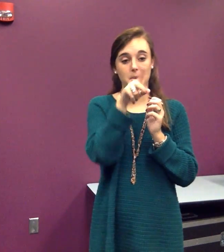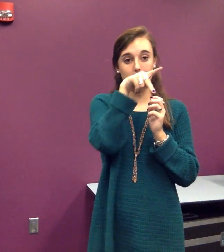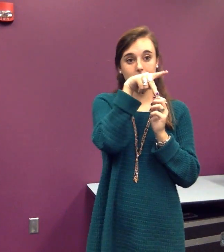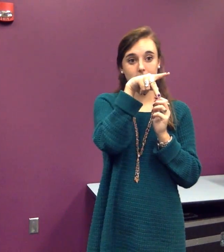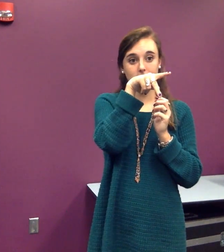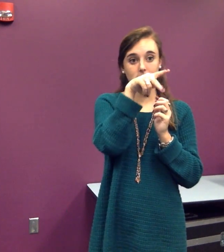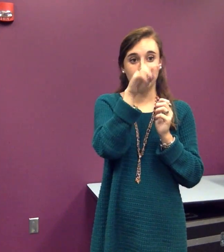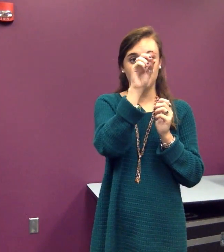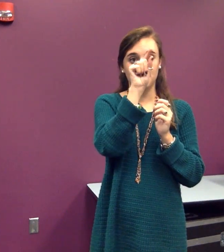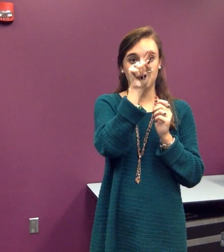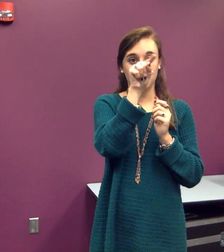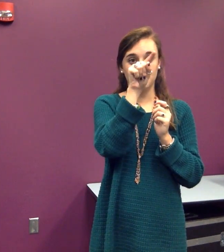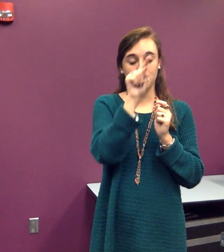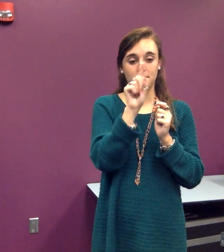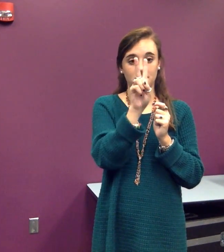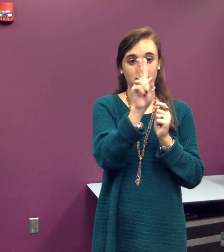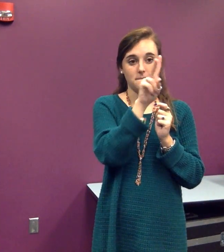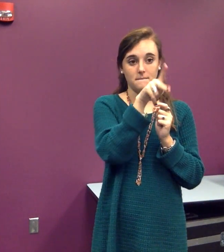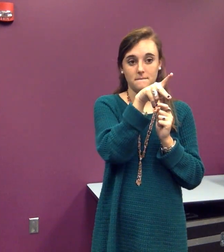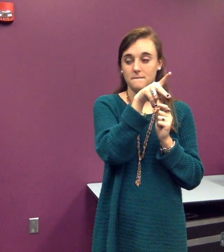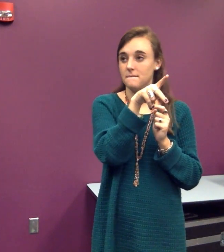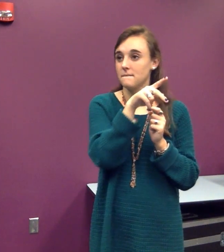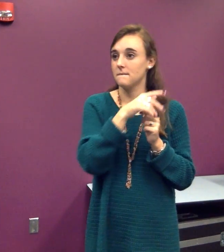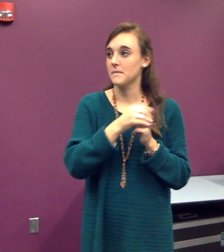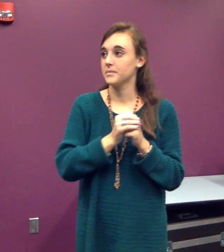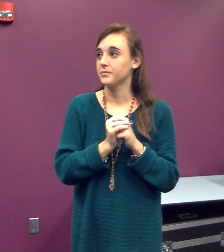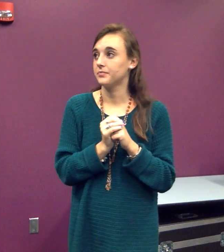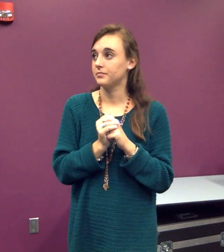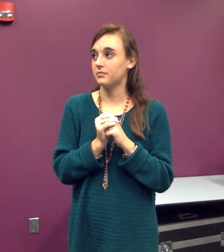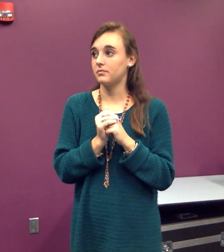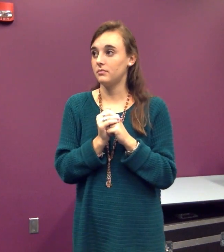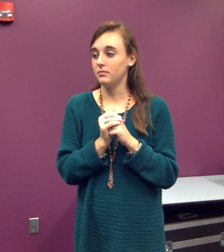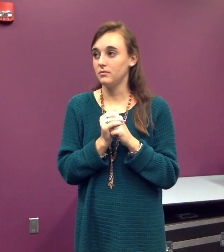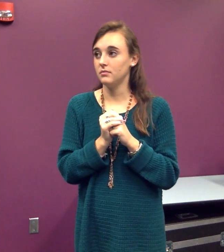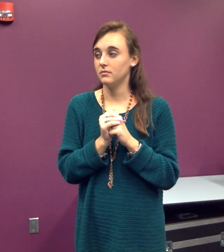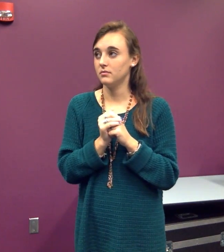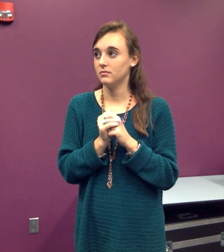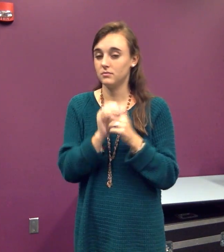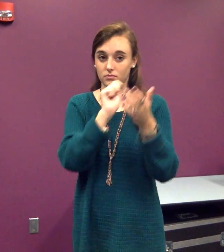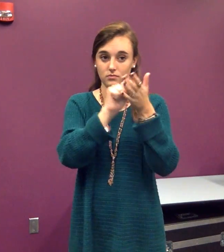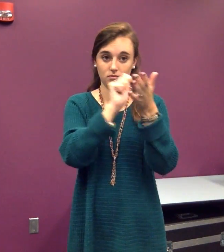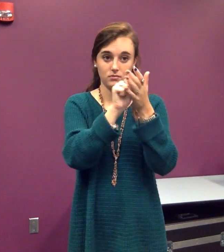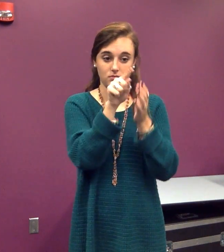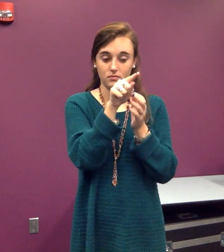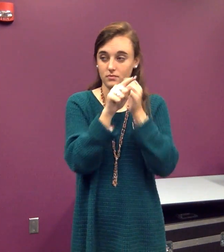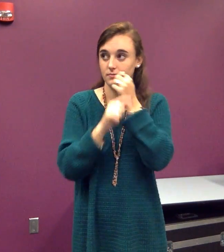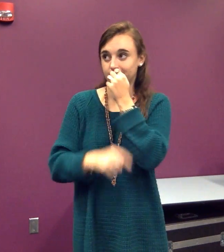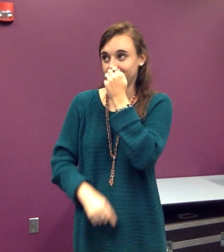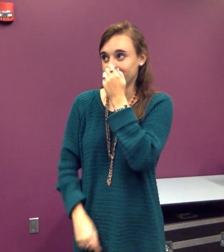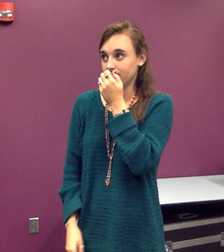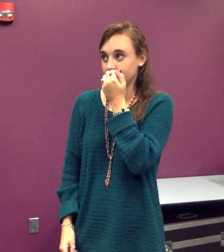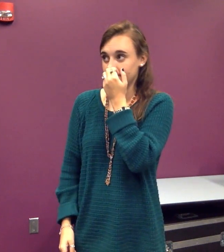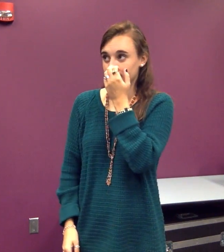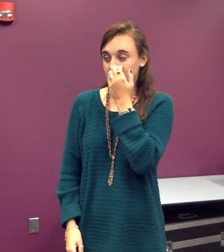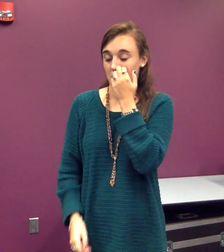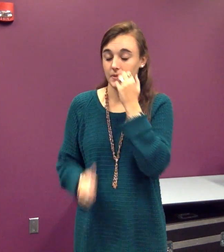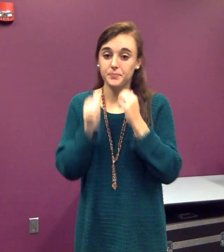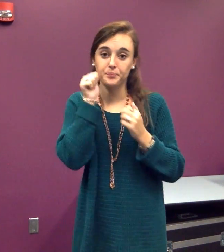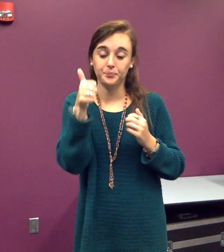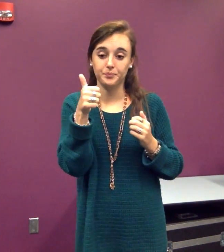Okay? The vanishing point. Now tomorrow and next week, we're going to be working toward the development of a whole city